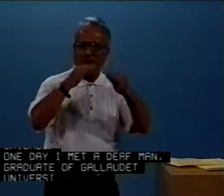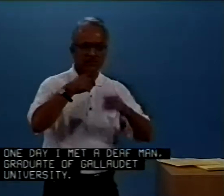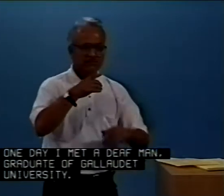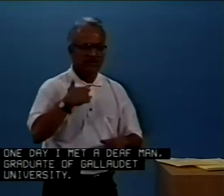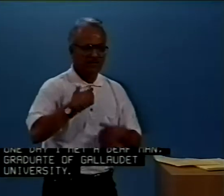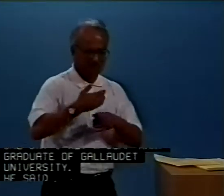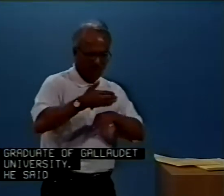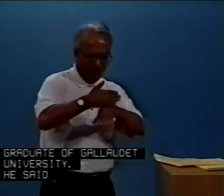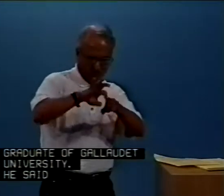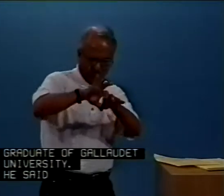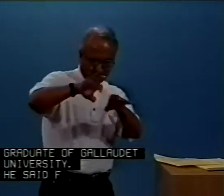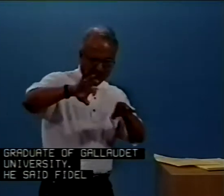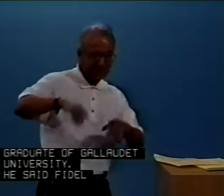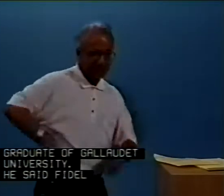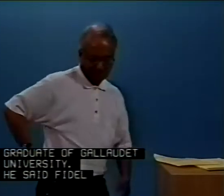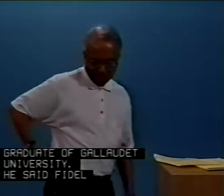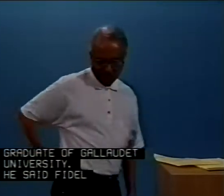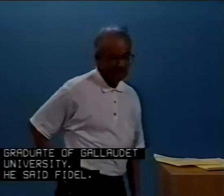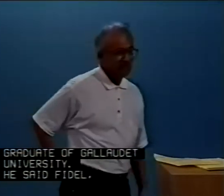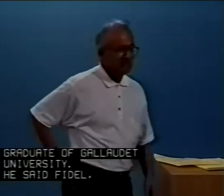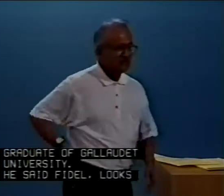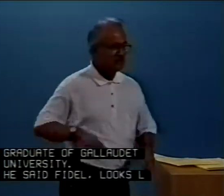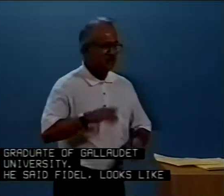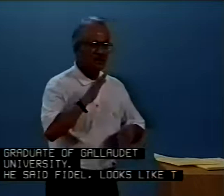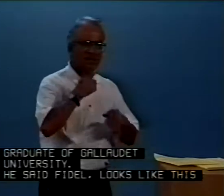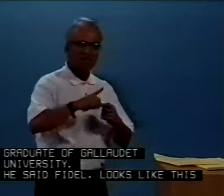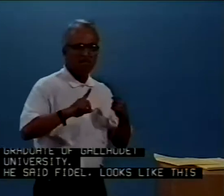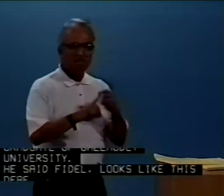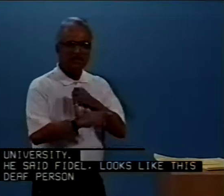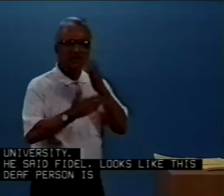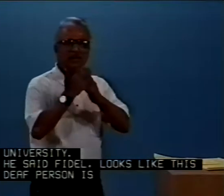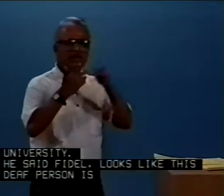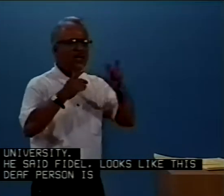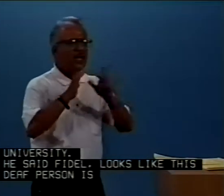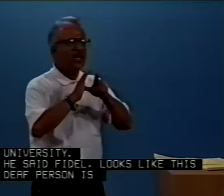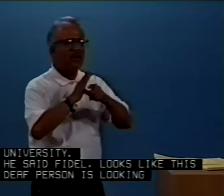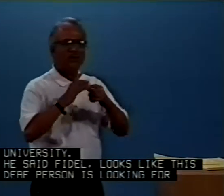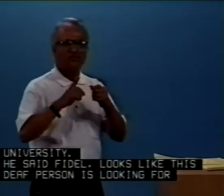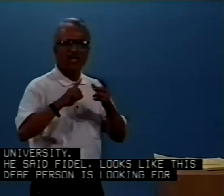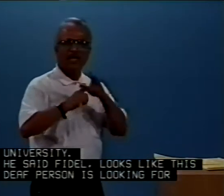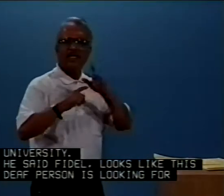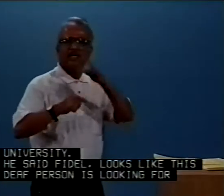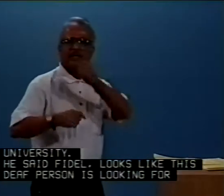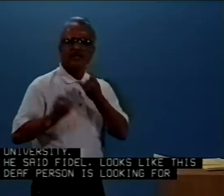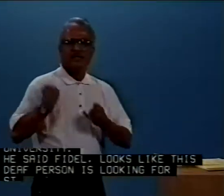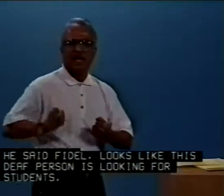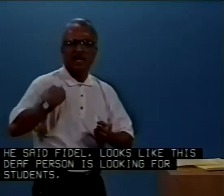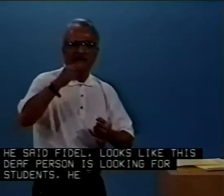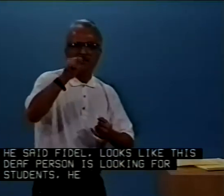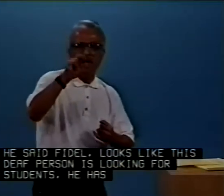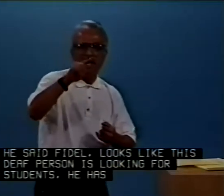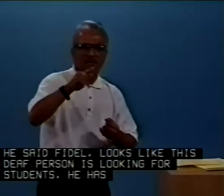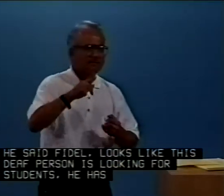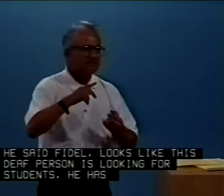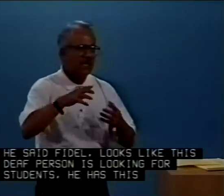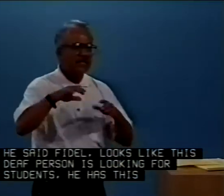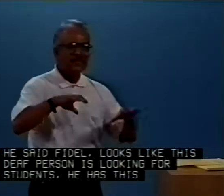looks like this deaf person's looking for, a student's looking for trouble. He's got this wooden stick in his back pocket. Maybe he's going to attack somebody. Maybe he's